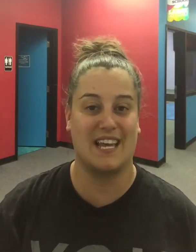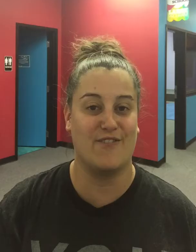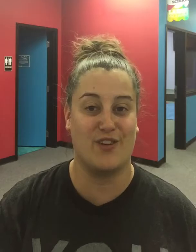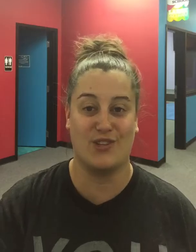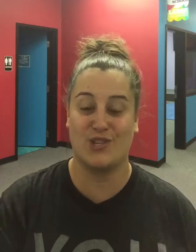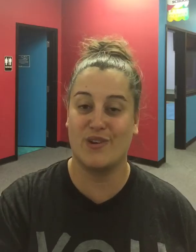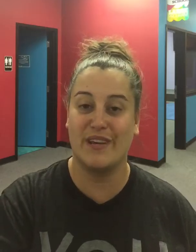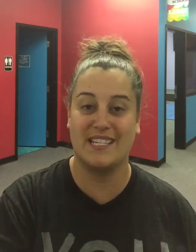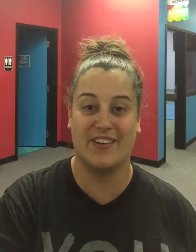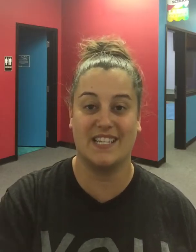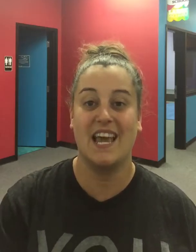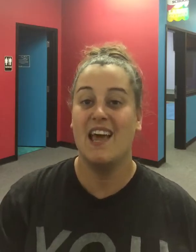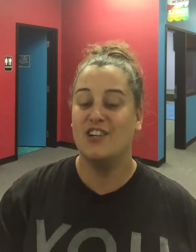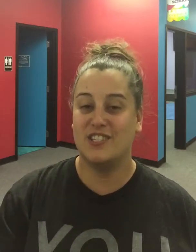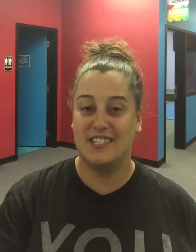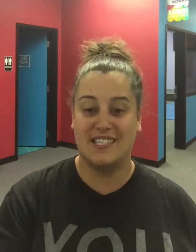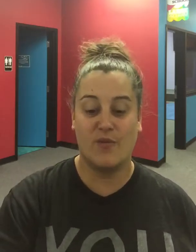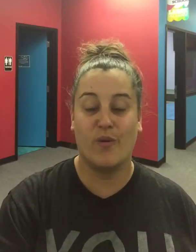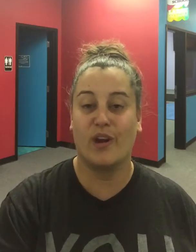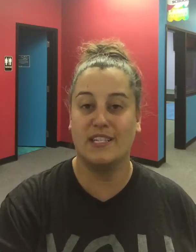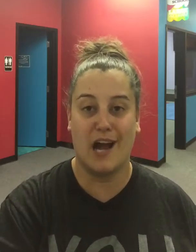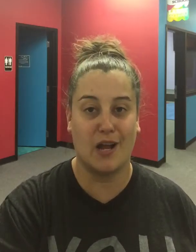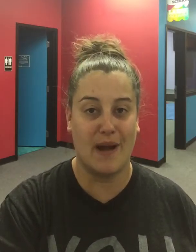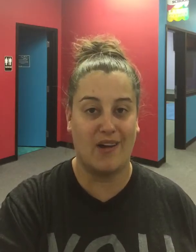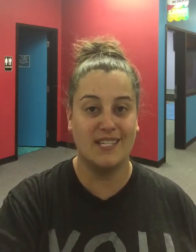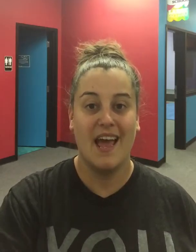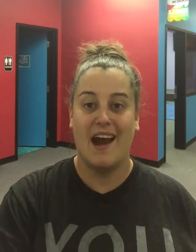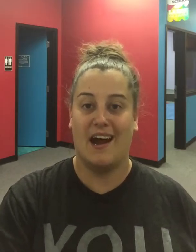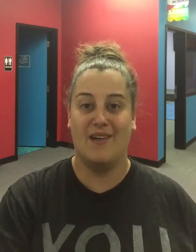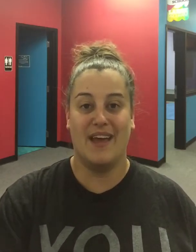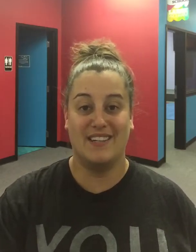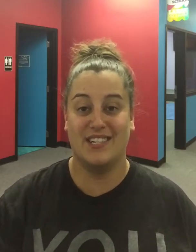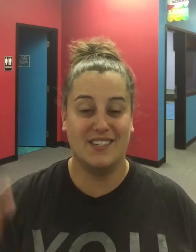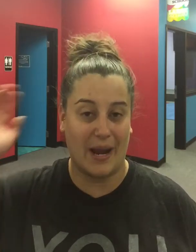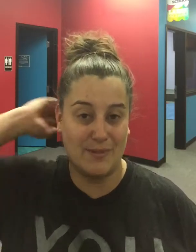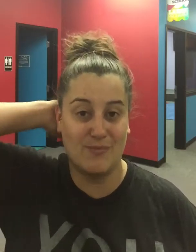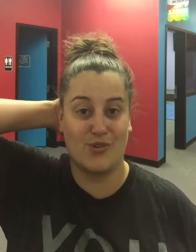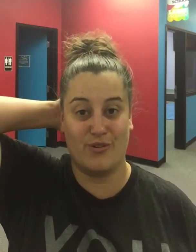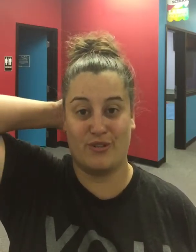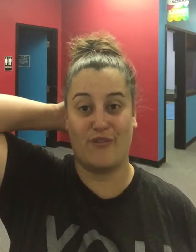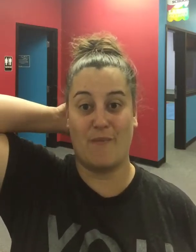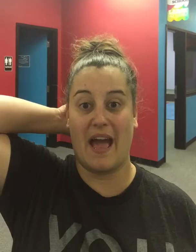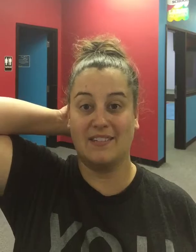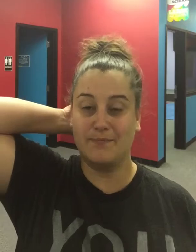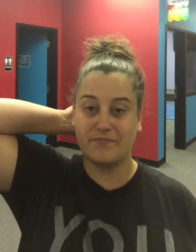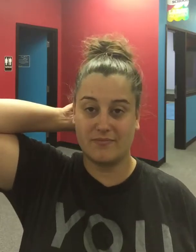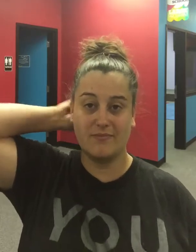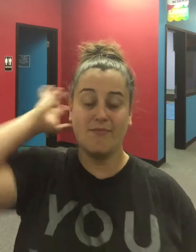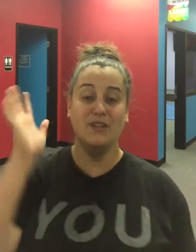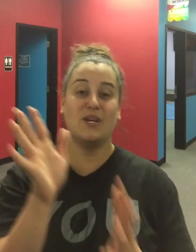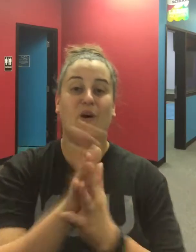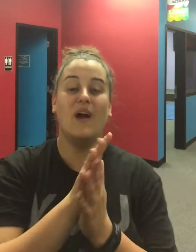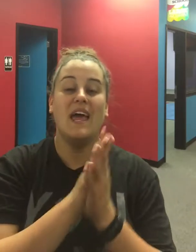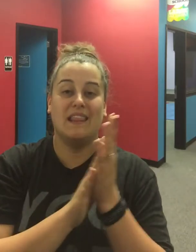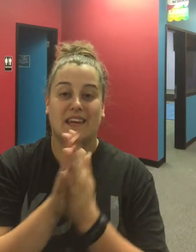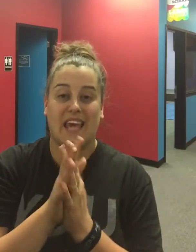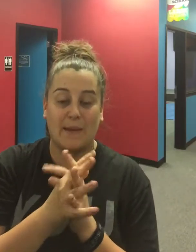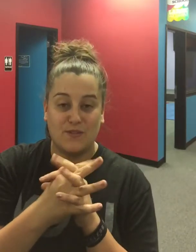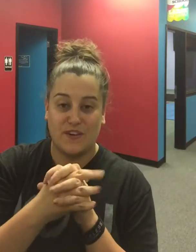excited for this 3-week series just to see what we're going to talk about and just grab some truth from that. So the games for